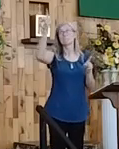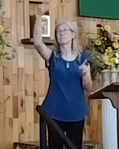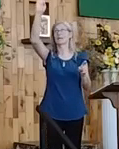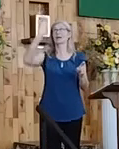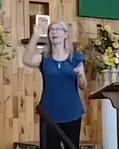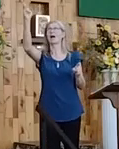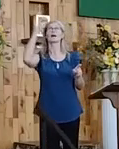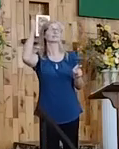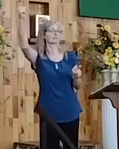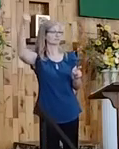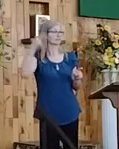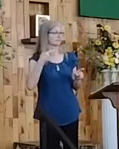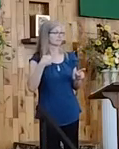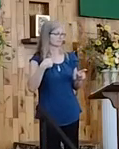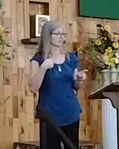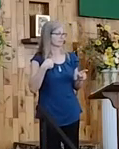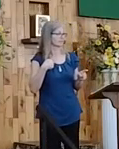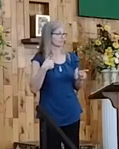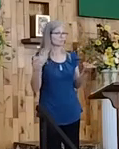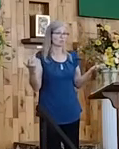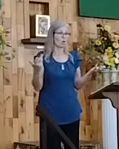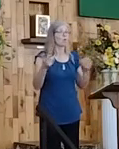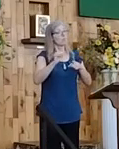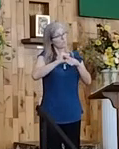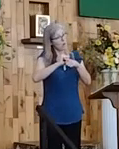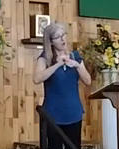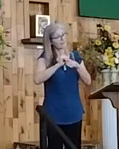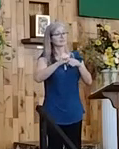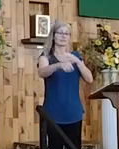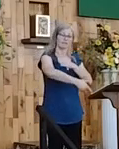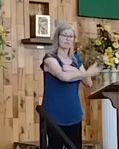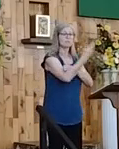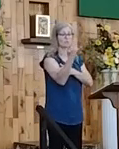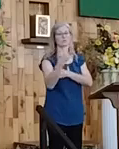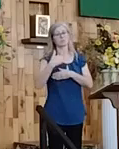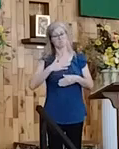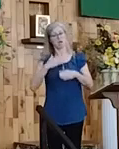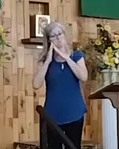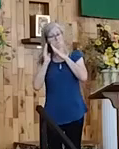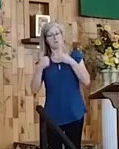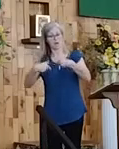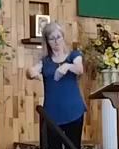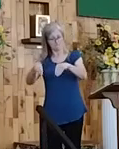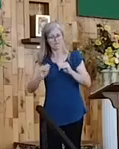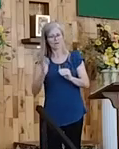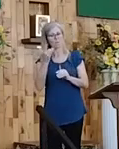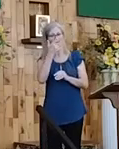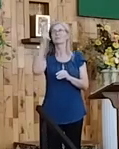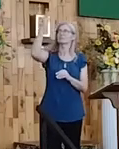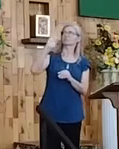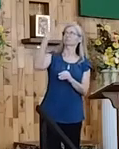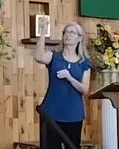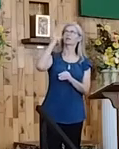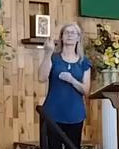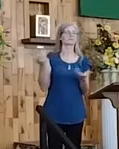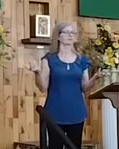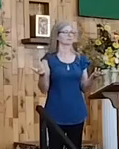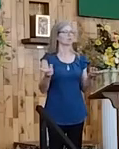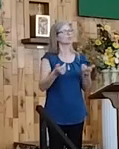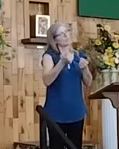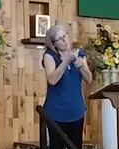discipline. Every morning I do it. And these every morning things, or every afternoon things, or every evening